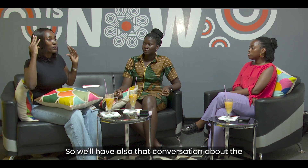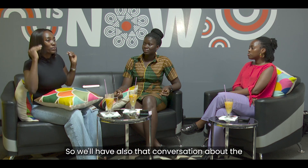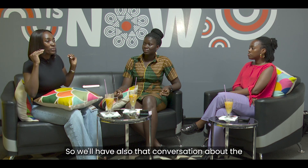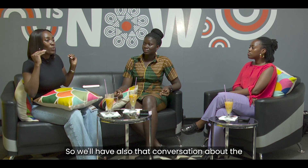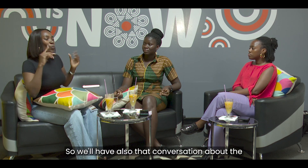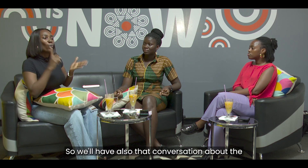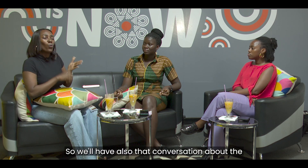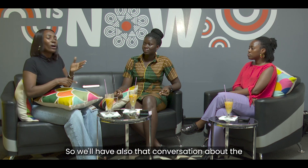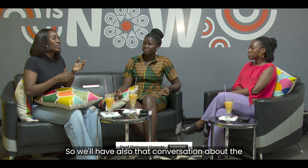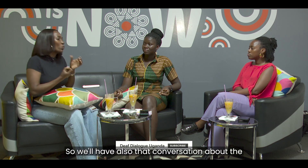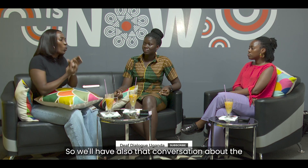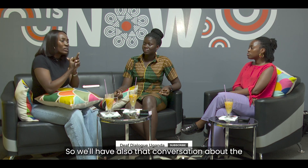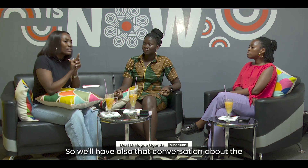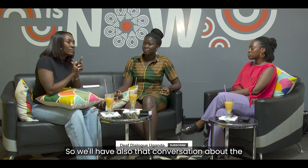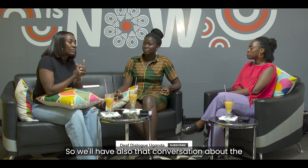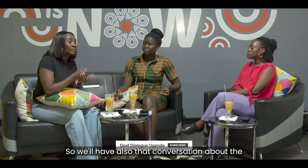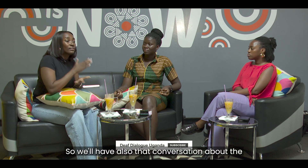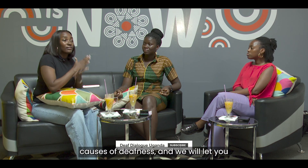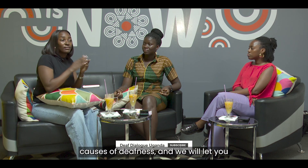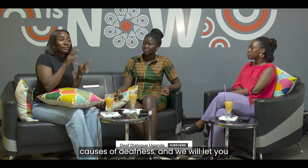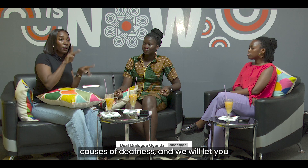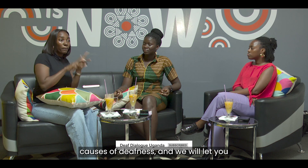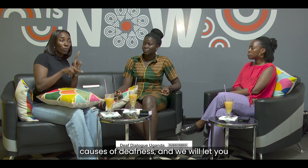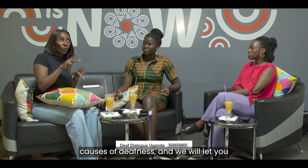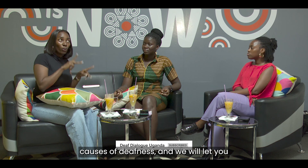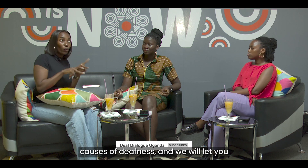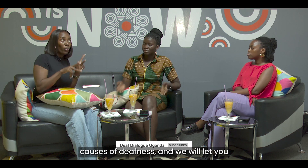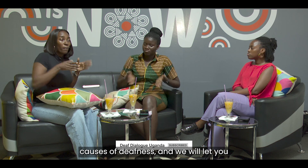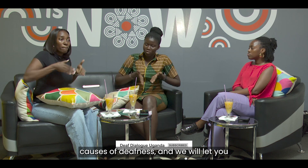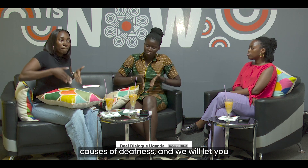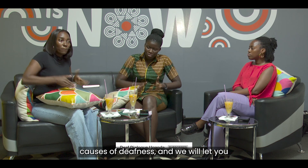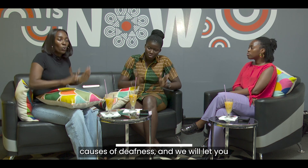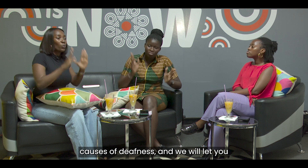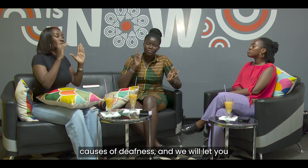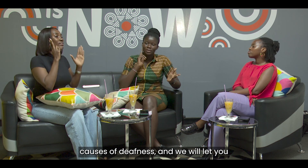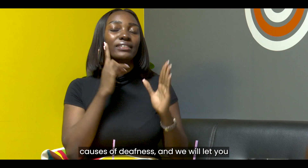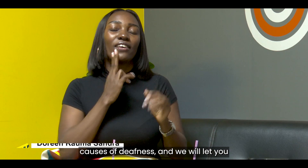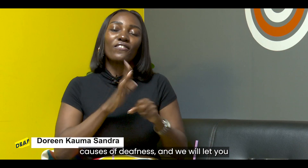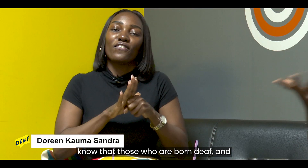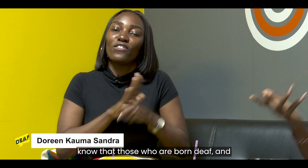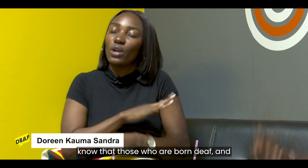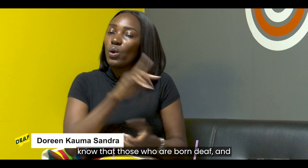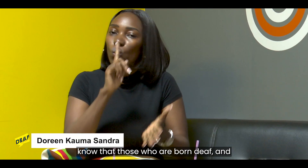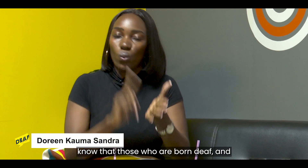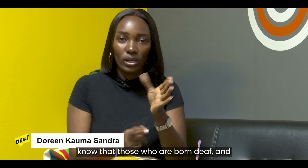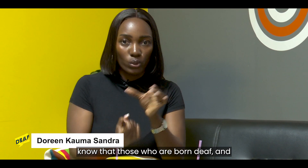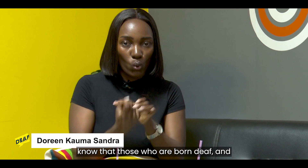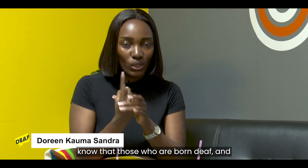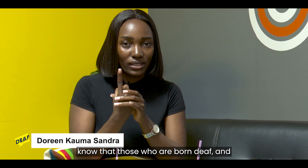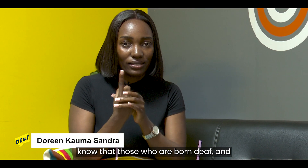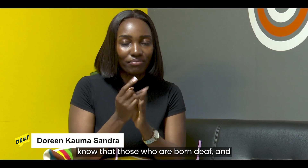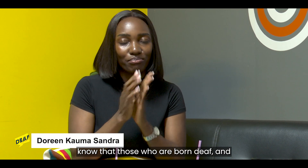that conversation about the causes of deafness, and we will let you know that those who some are born deaf, and